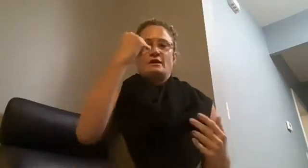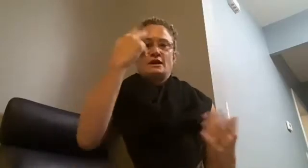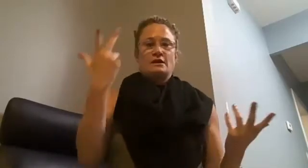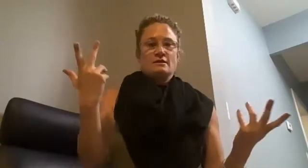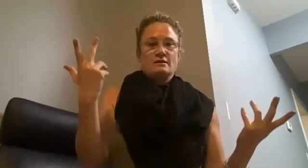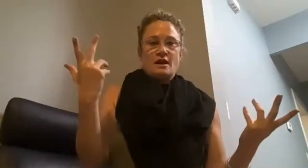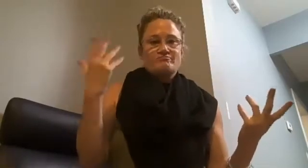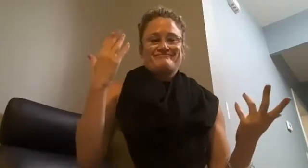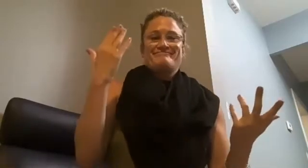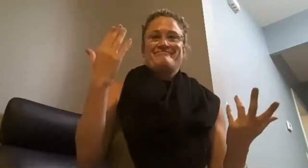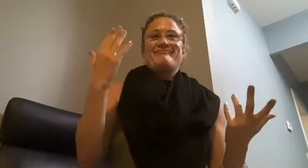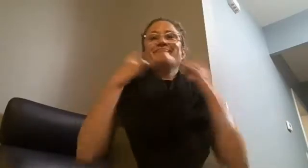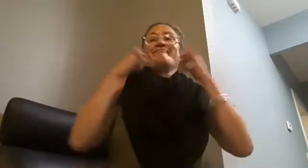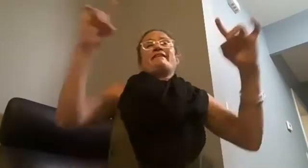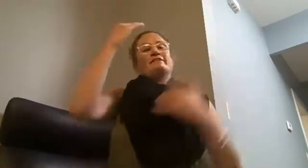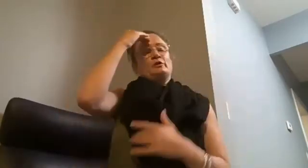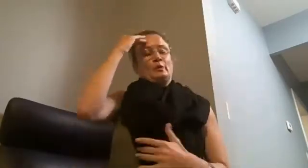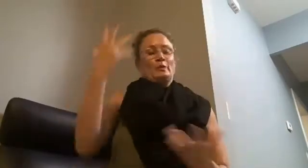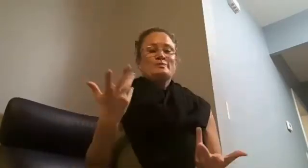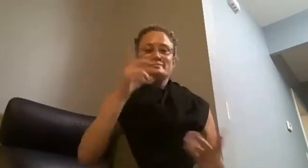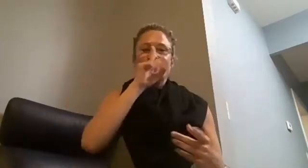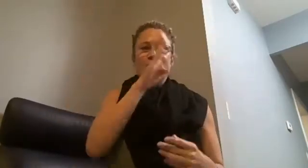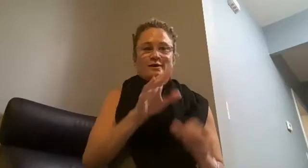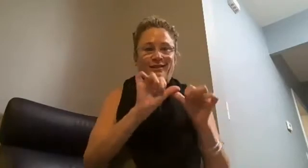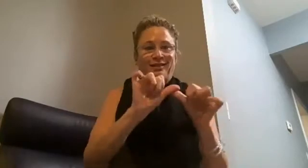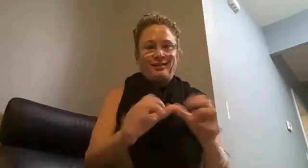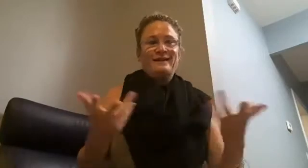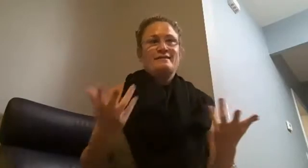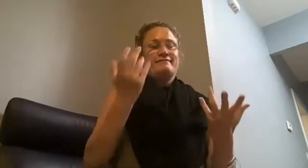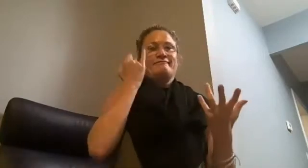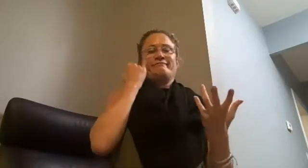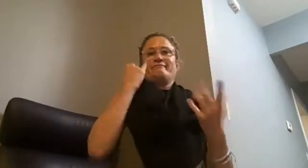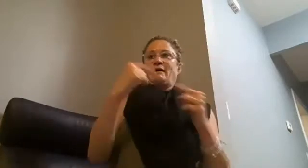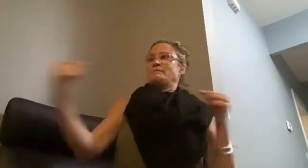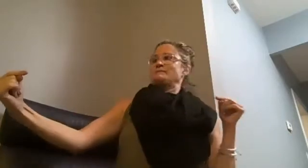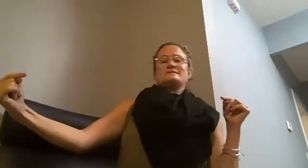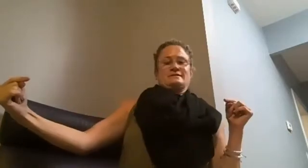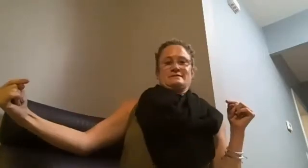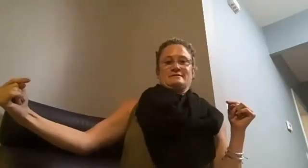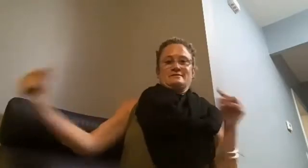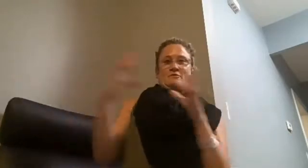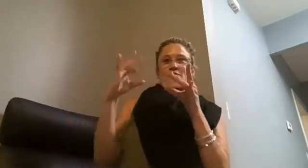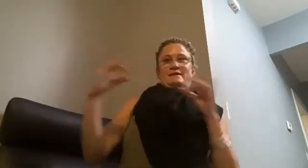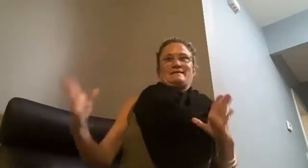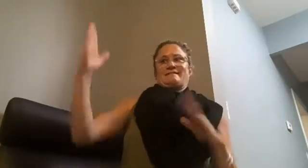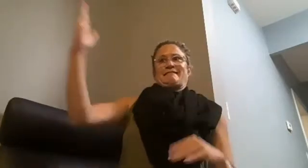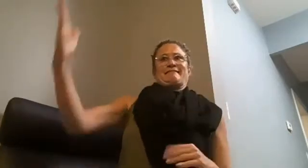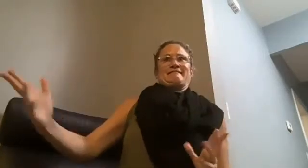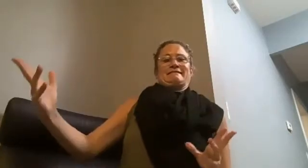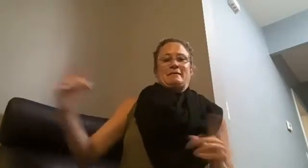well throughout my sobriety, was if there existed a guy that had like the exact opposite of my story, it was that speaker that night. But for whatever reason, I felt